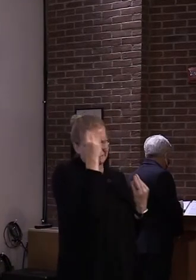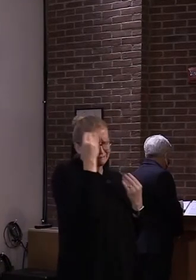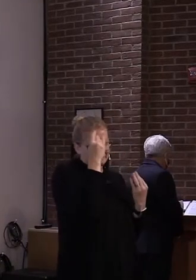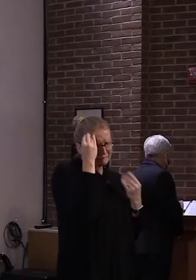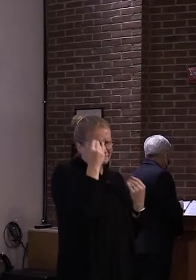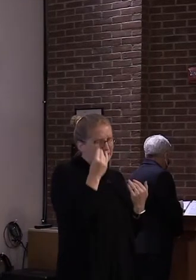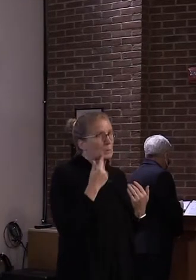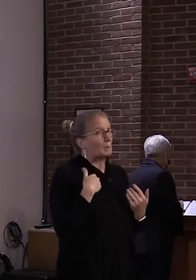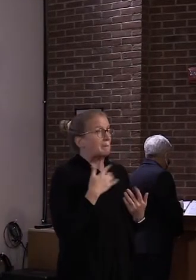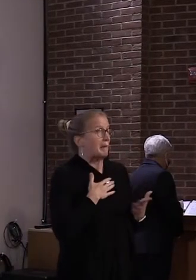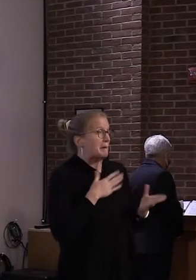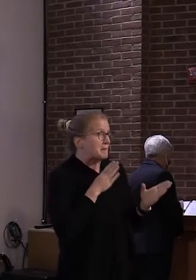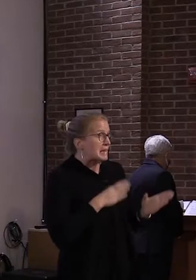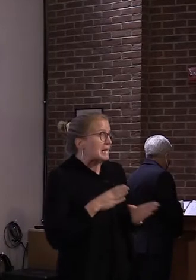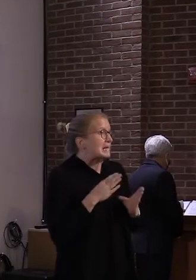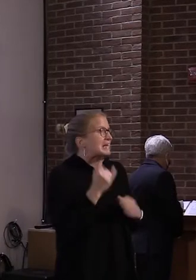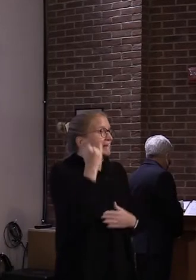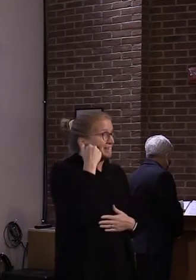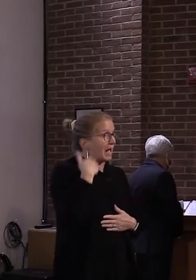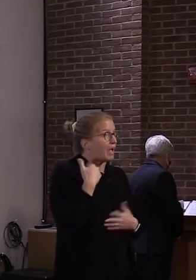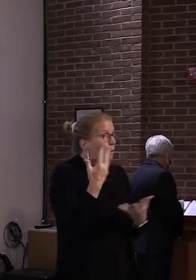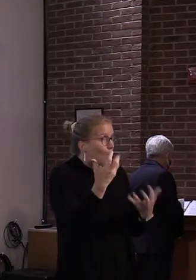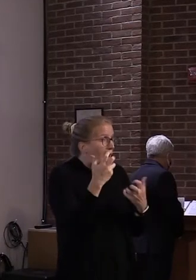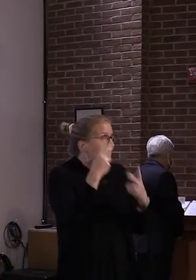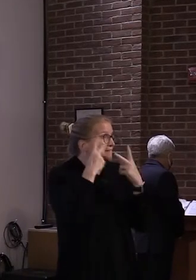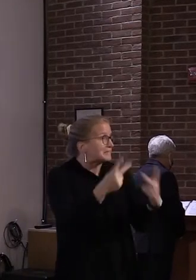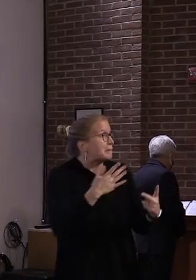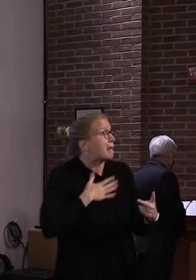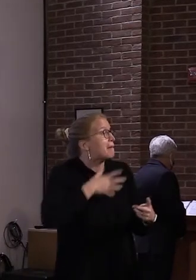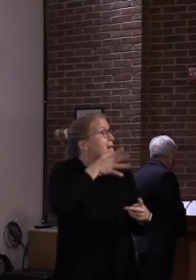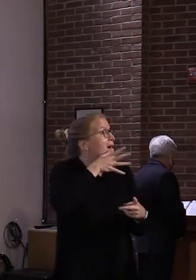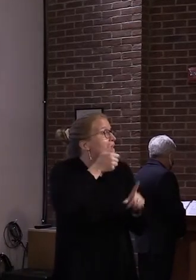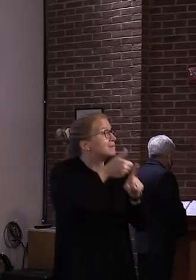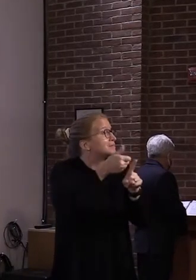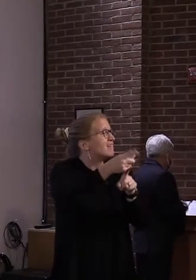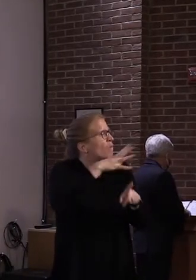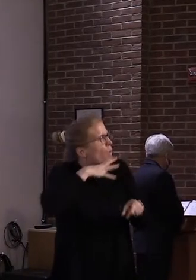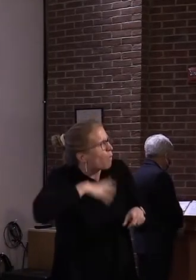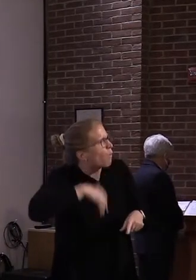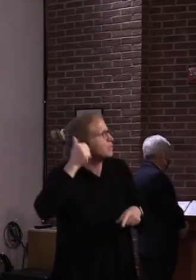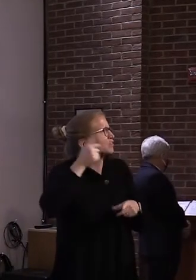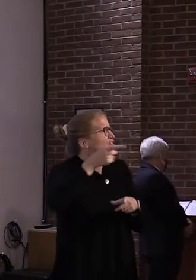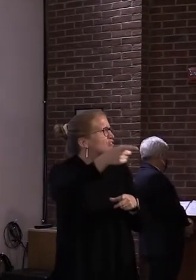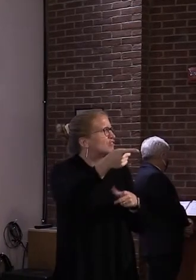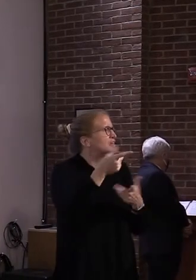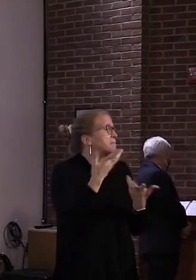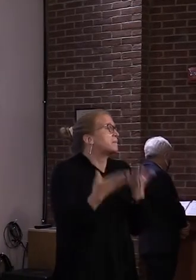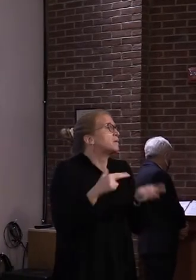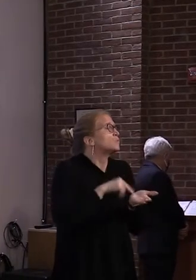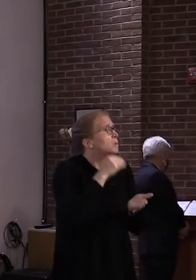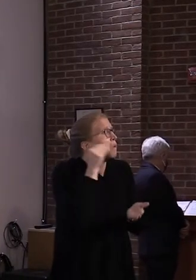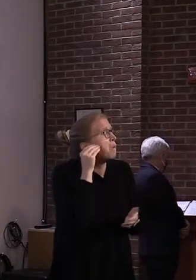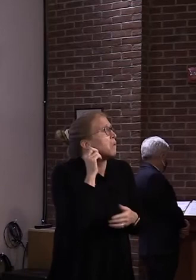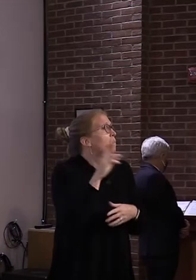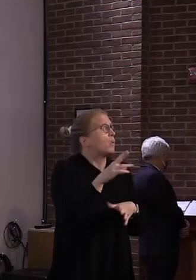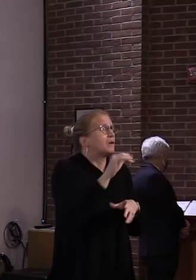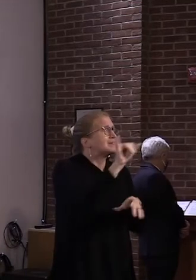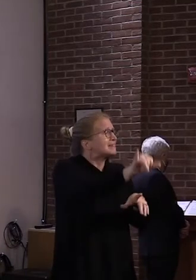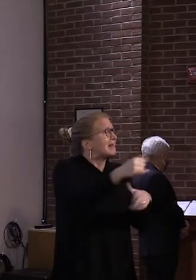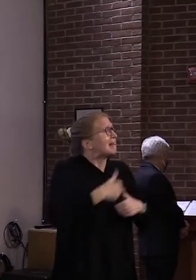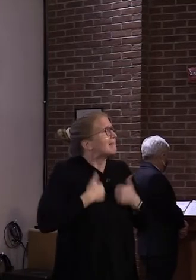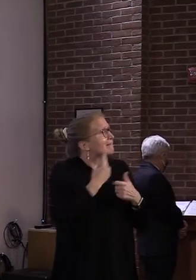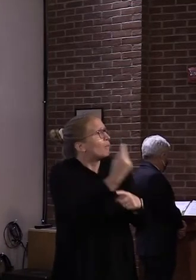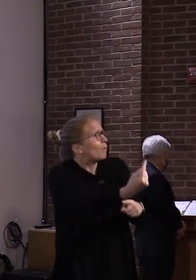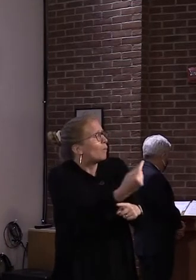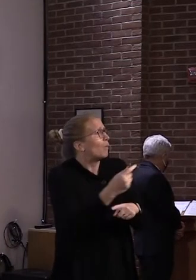mother and you're really concerned that you don't bring disease in, that unwittingly that you might bring in, that might not be